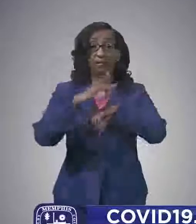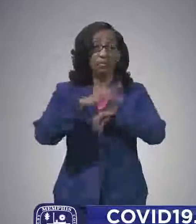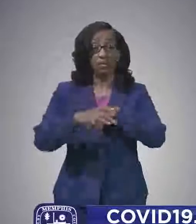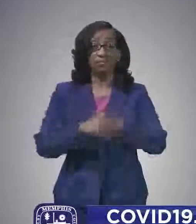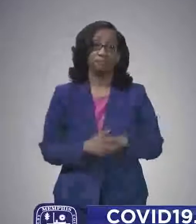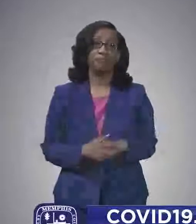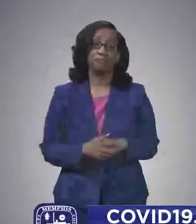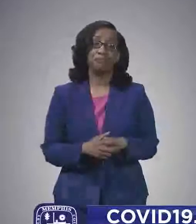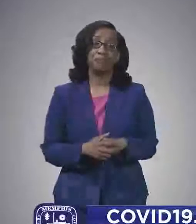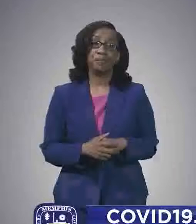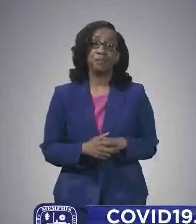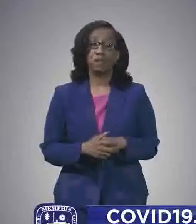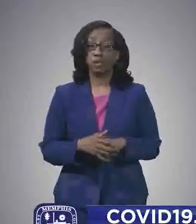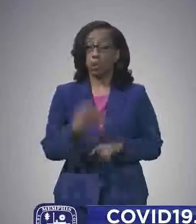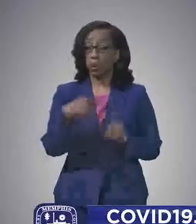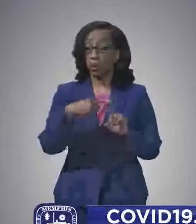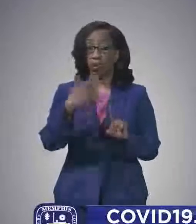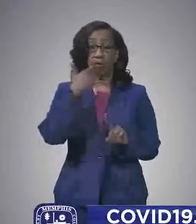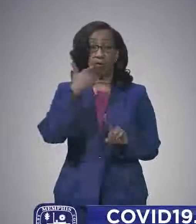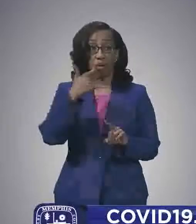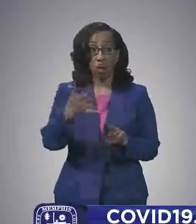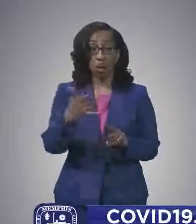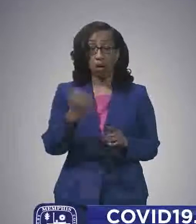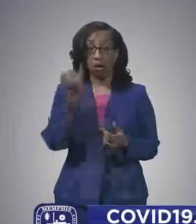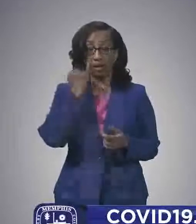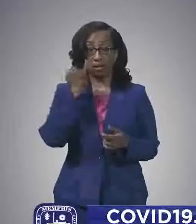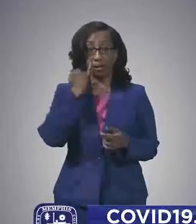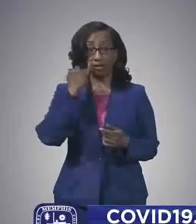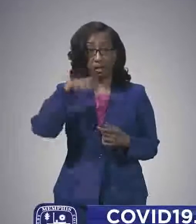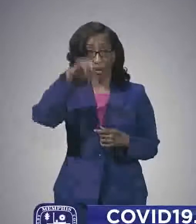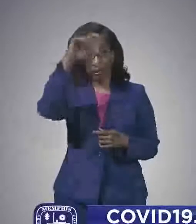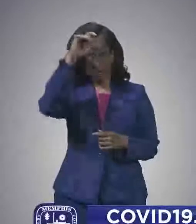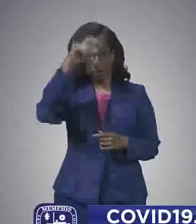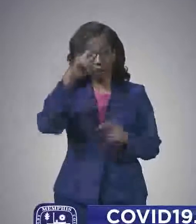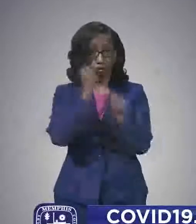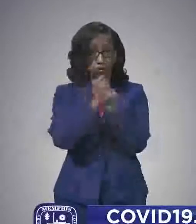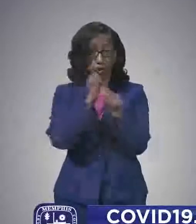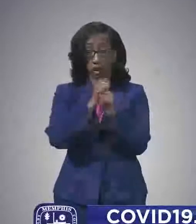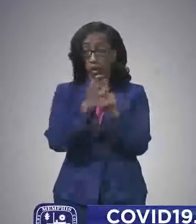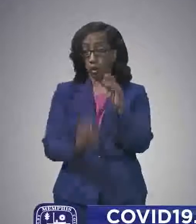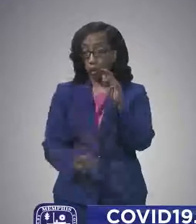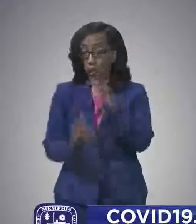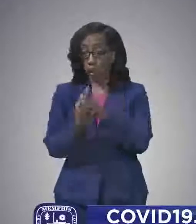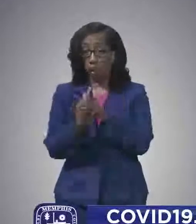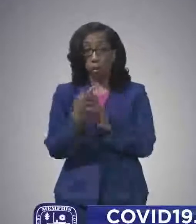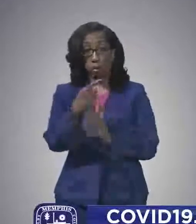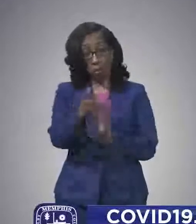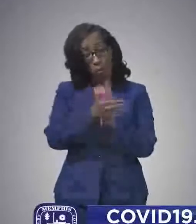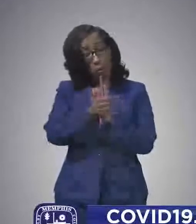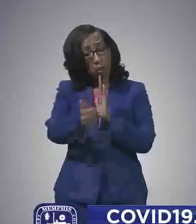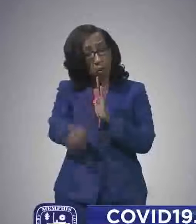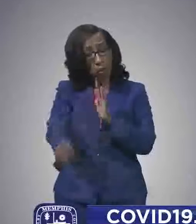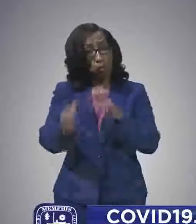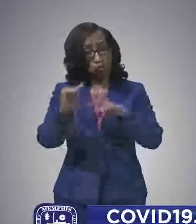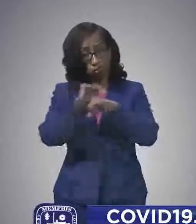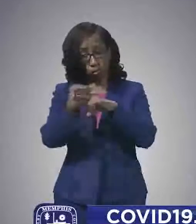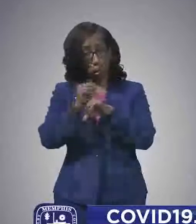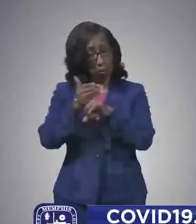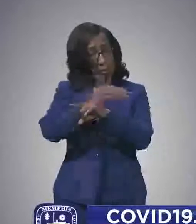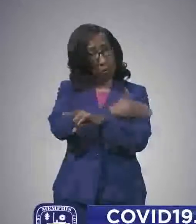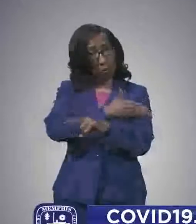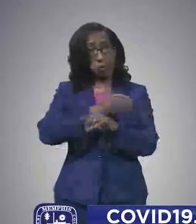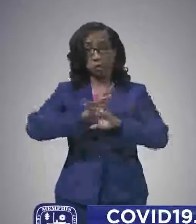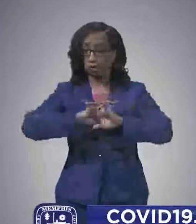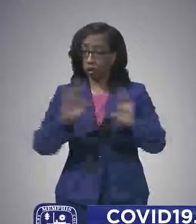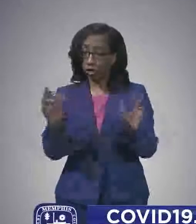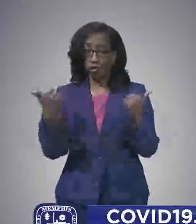that when you call for an ambulance and a fire engine or a fire truck shows up at your house, those are well-trained individuals. They have the